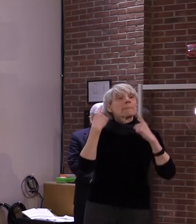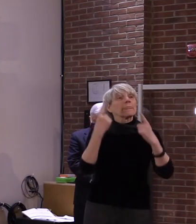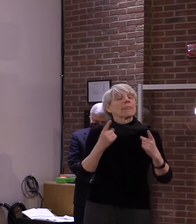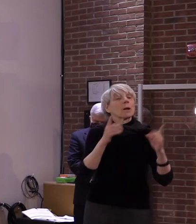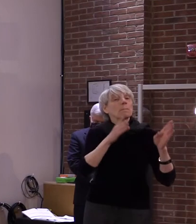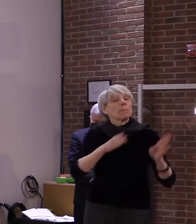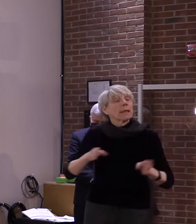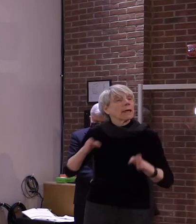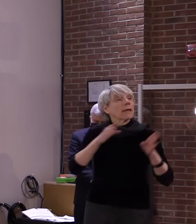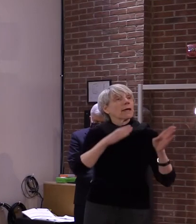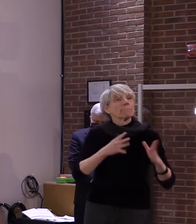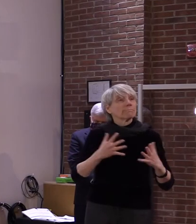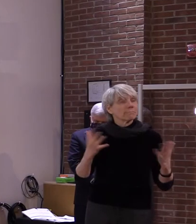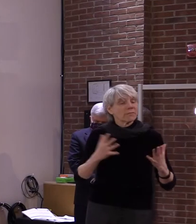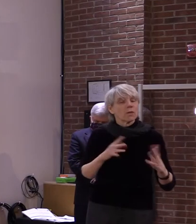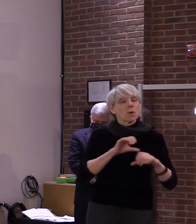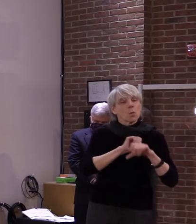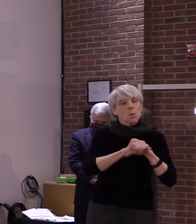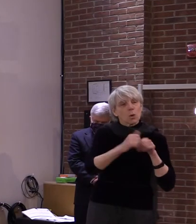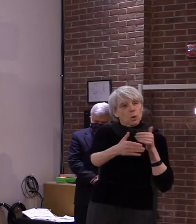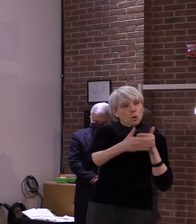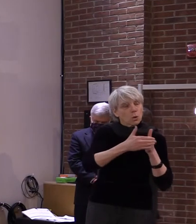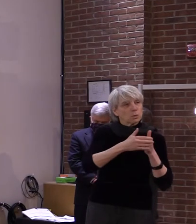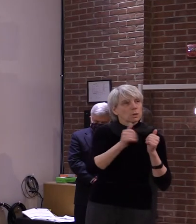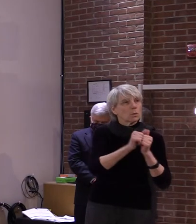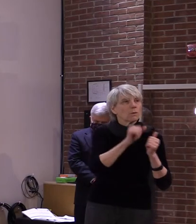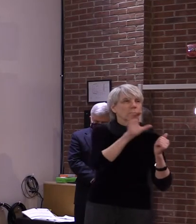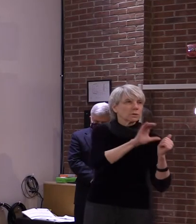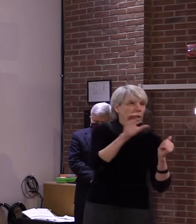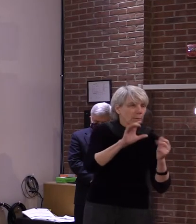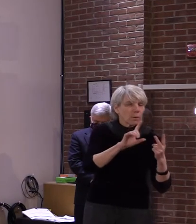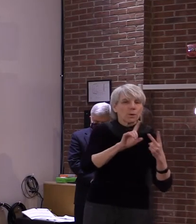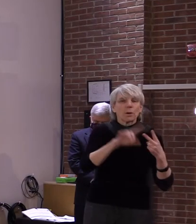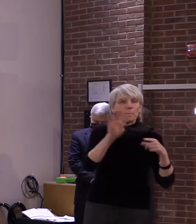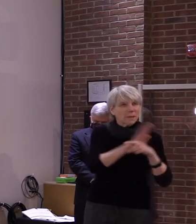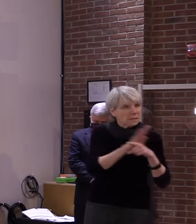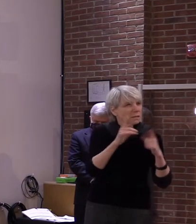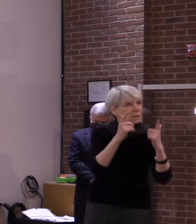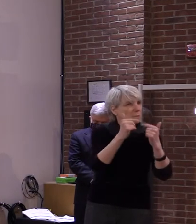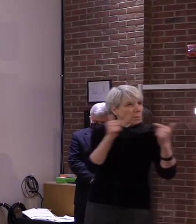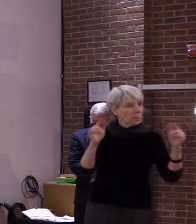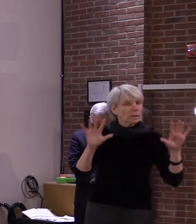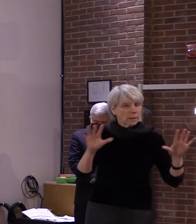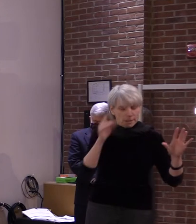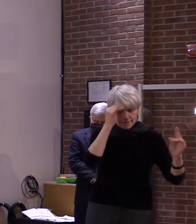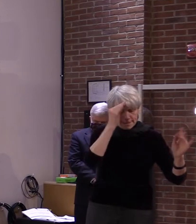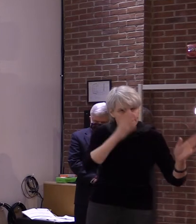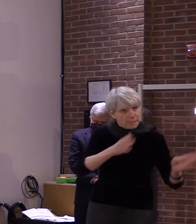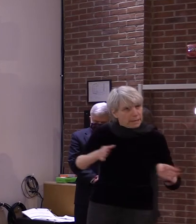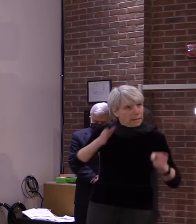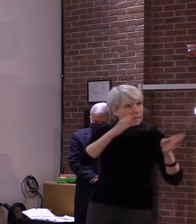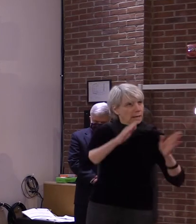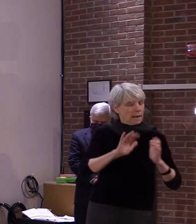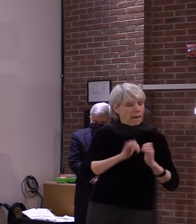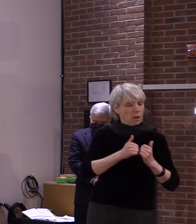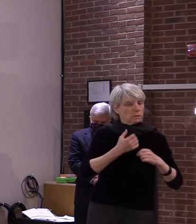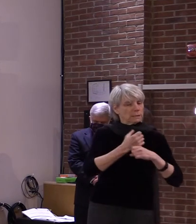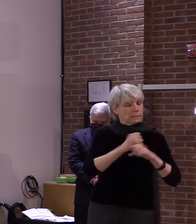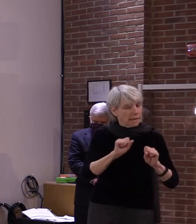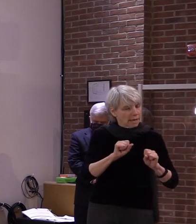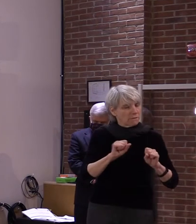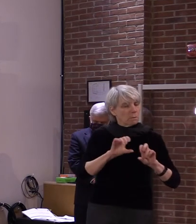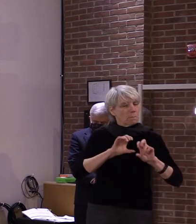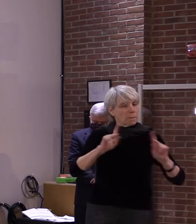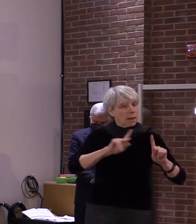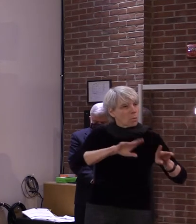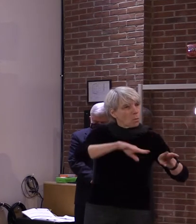working really closely with the industry and community leaders to understand their concerns and to try to determine the best path forward um and